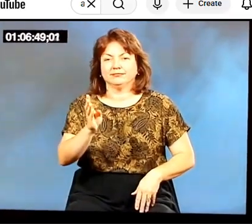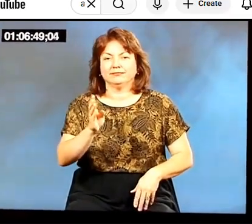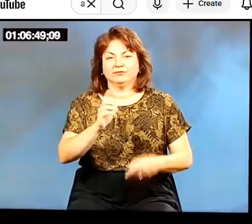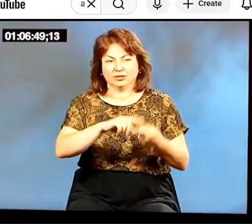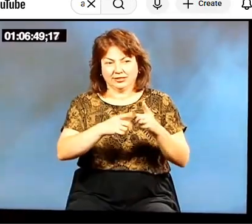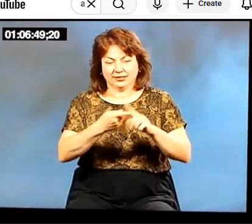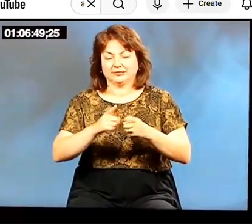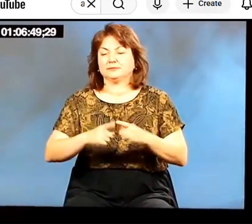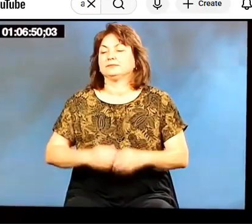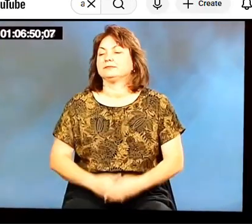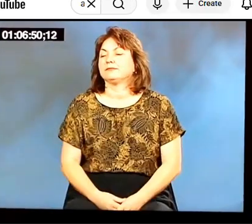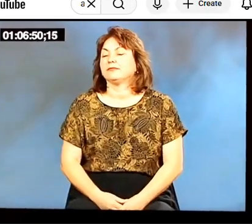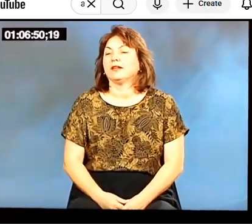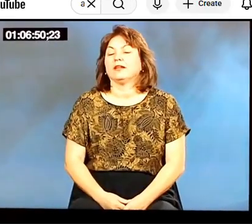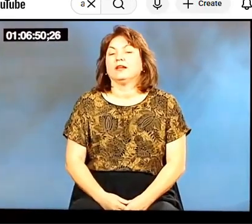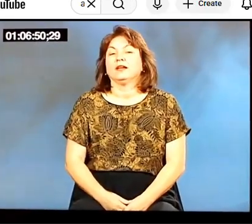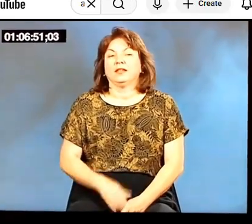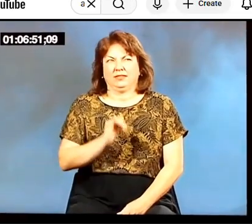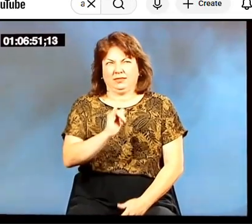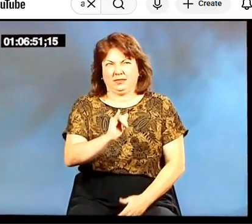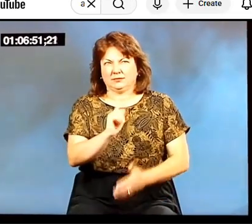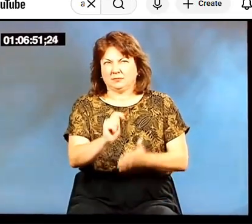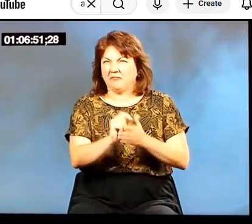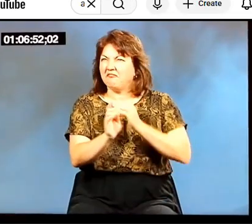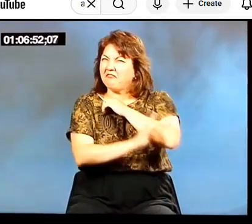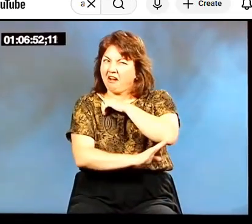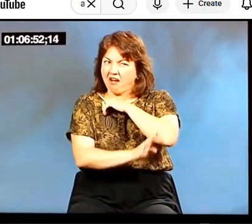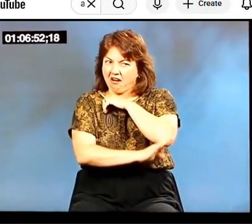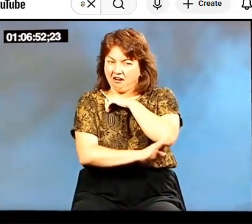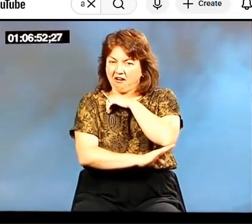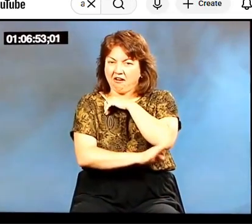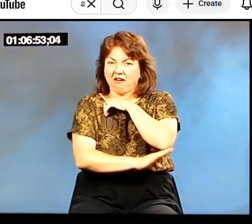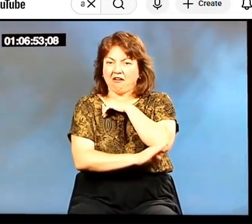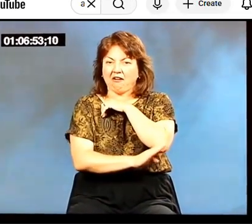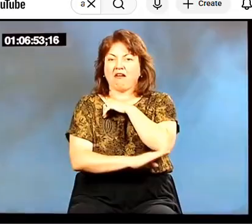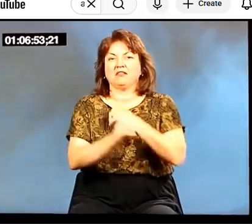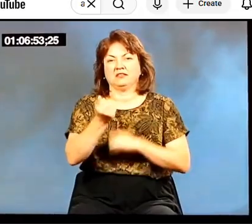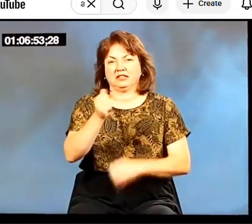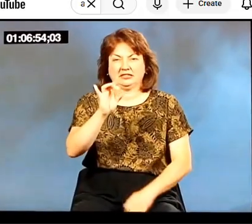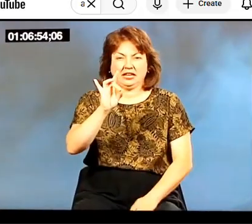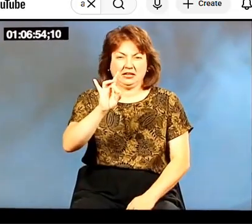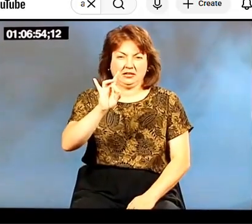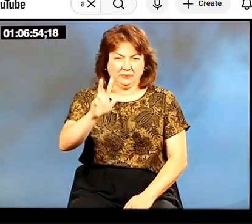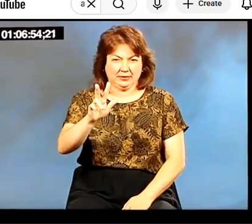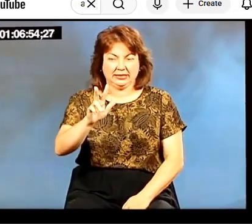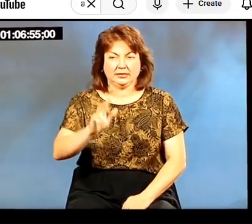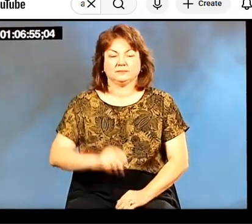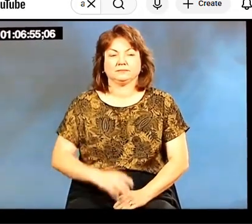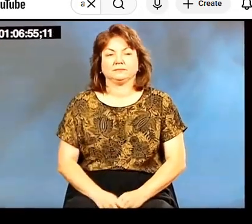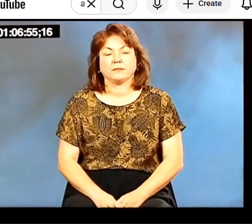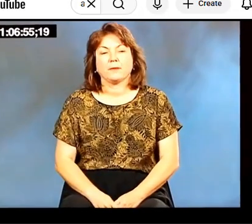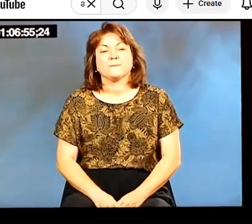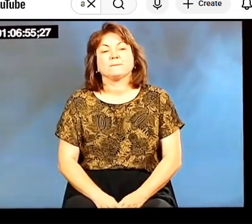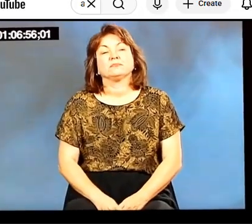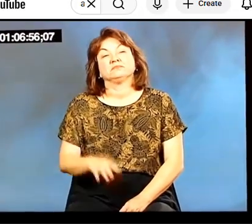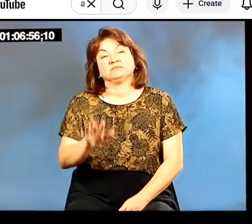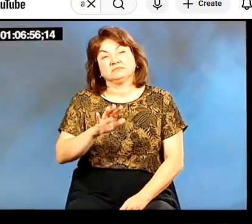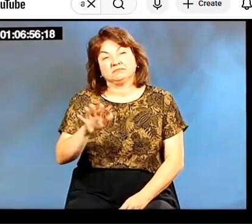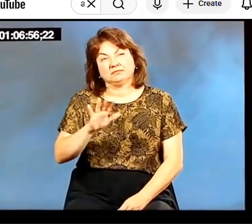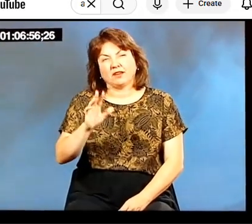this occurred when I was living in with my friend and some other friends. And it was about fall